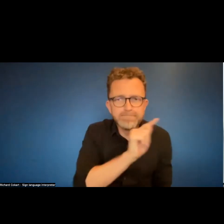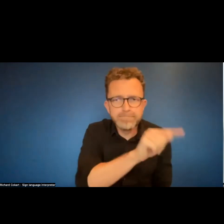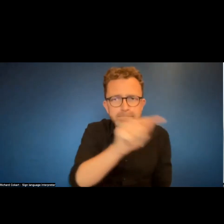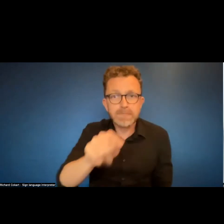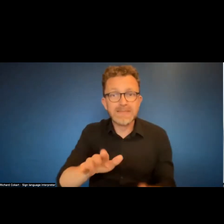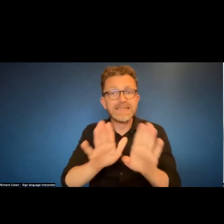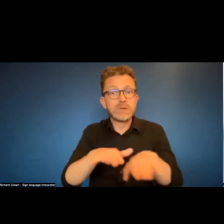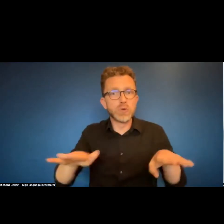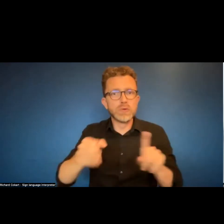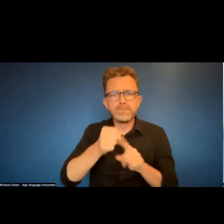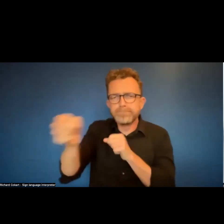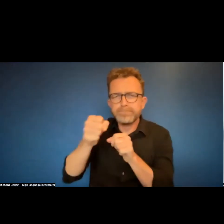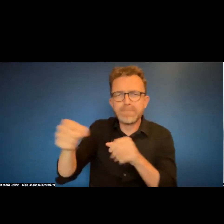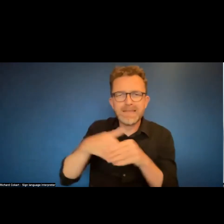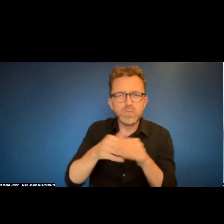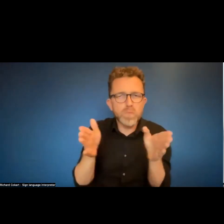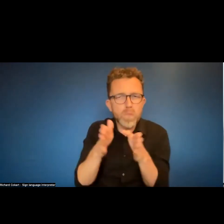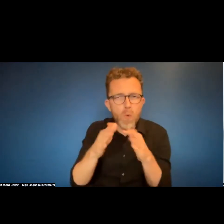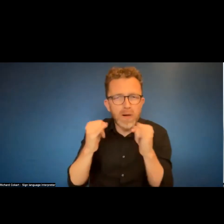said Ines, could you tell me who that was?